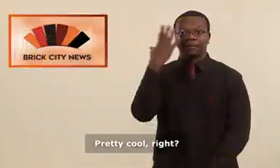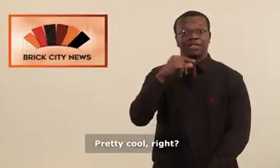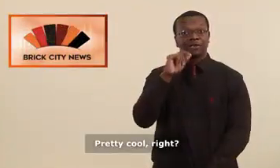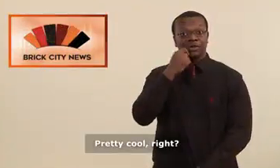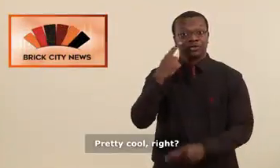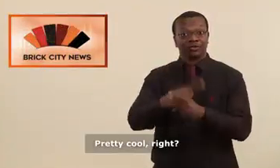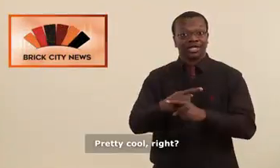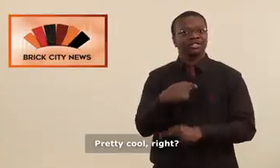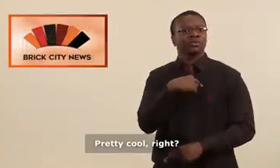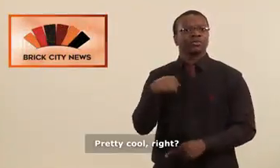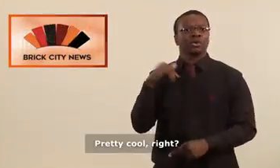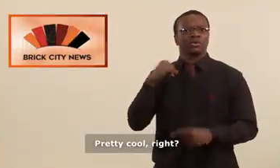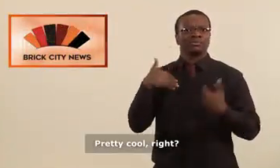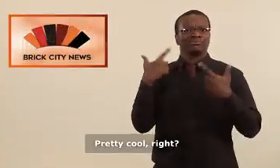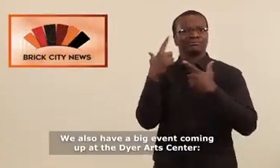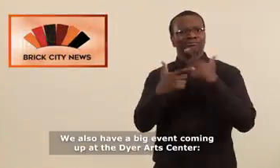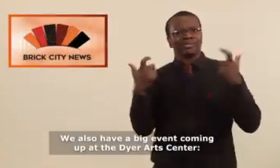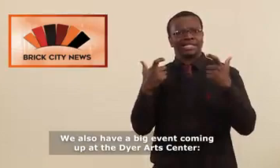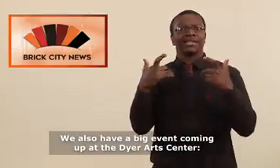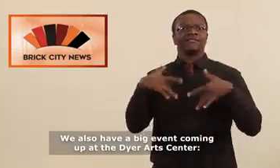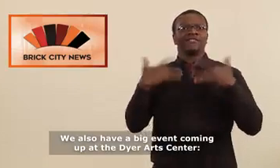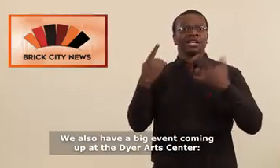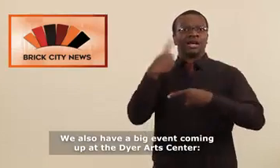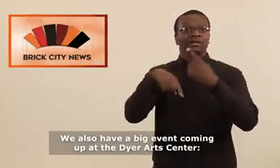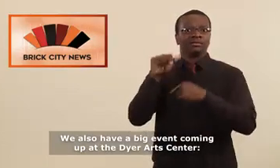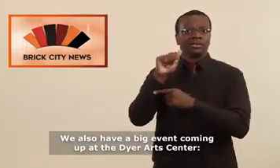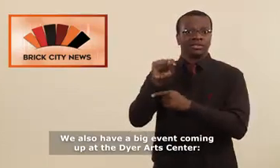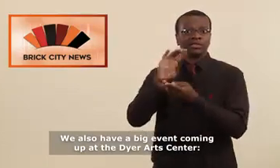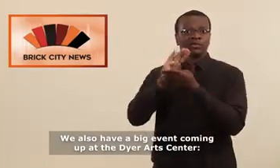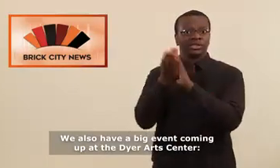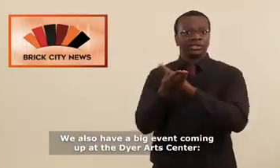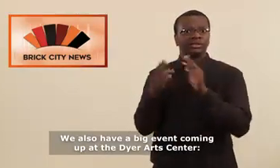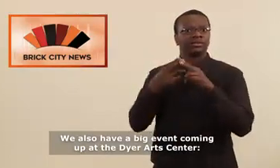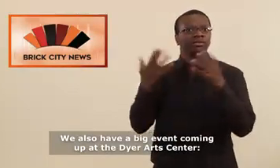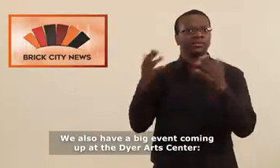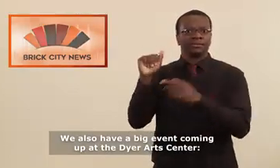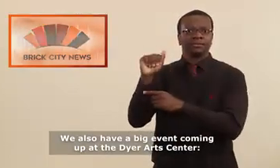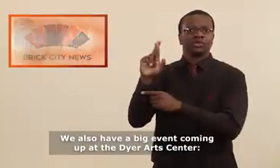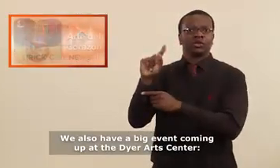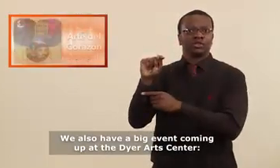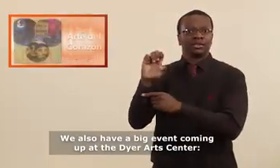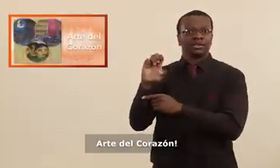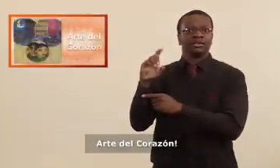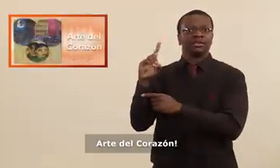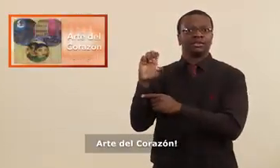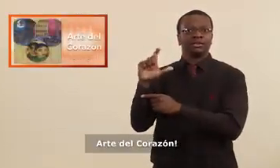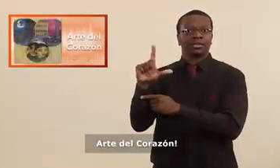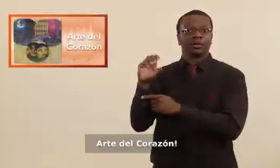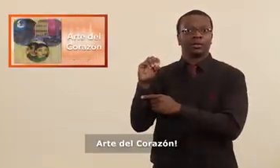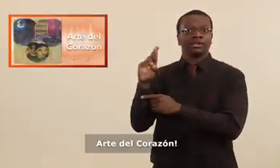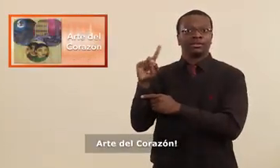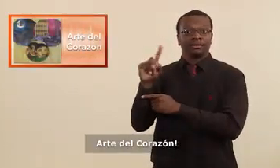Pretty cool, right? Also, we have a big event coming up at the Dyer Art Center. Arte del